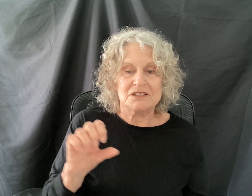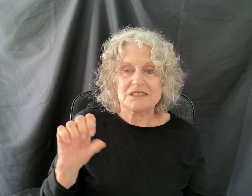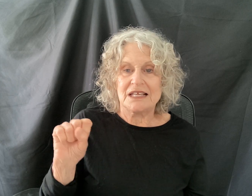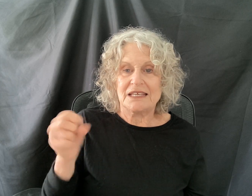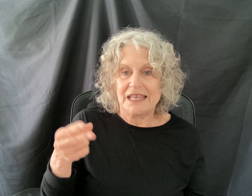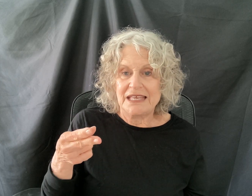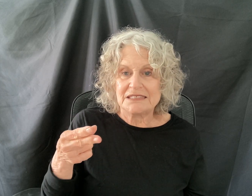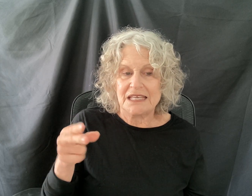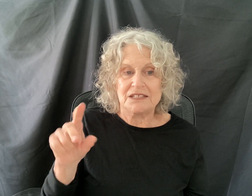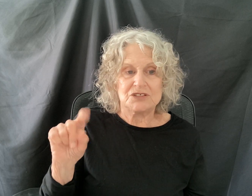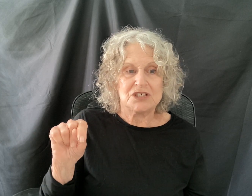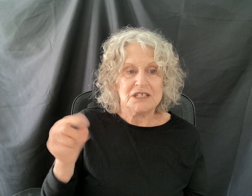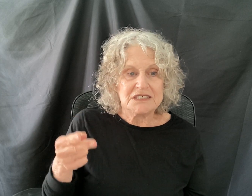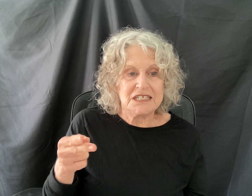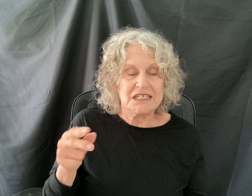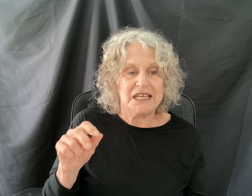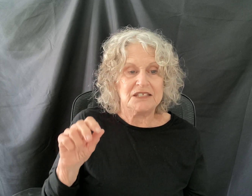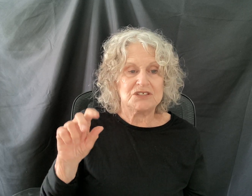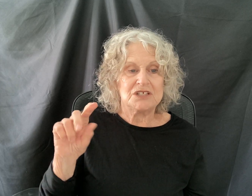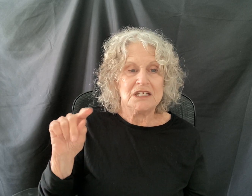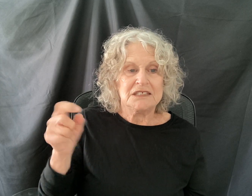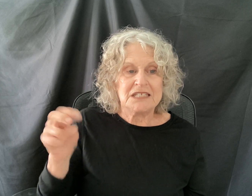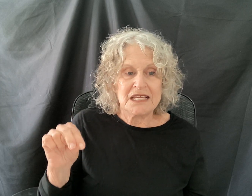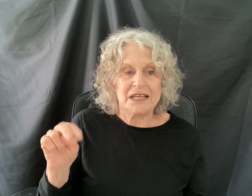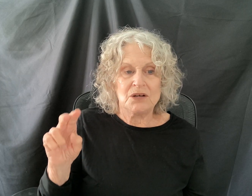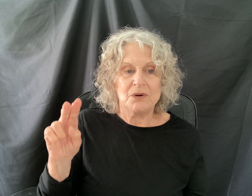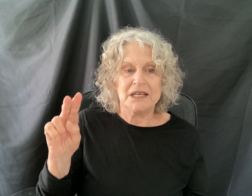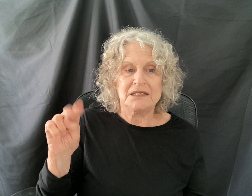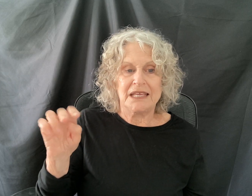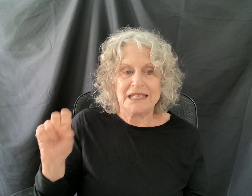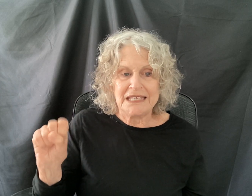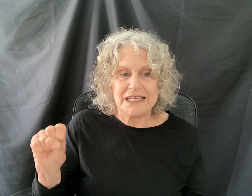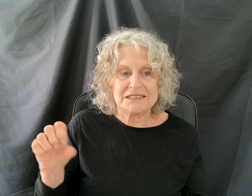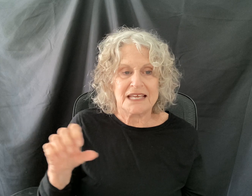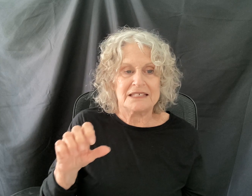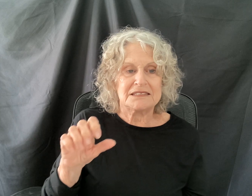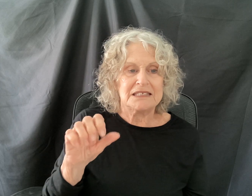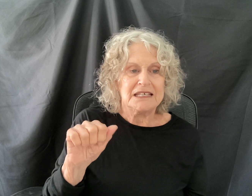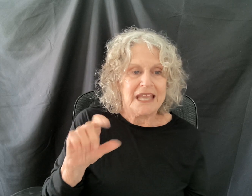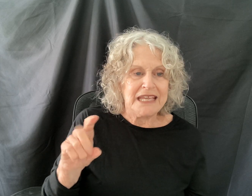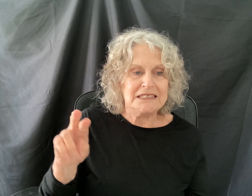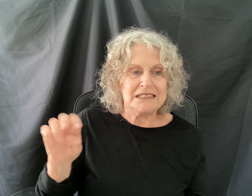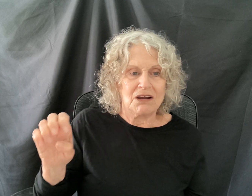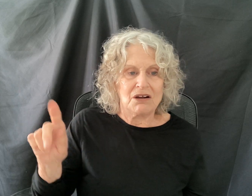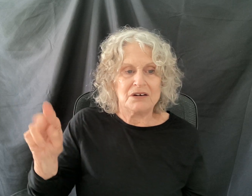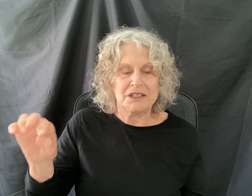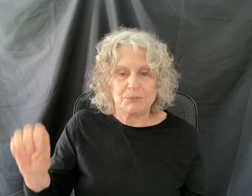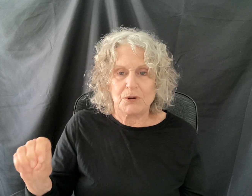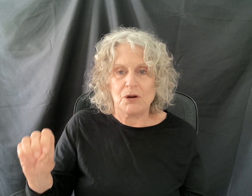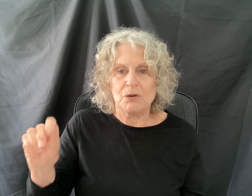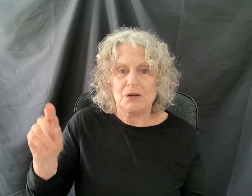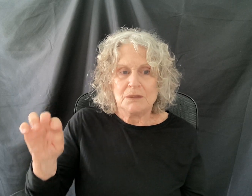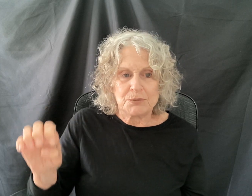combinations like SH, TH, TION, NESS, ADRE, PRO,